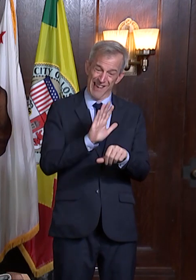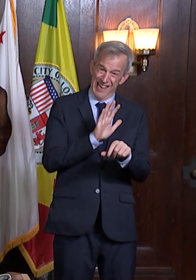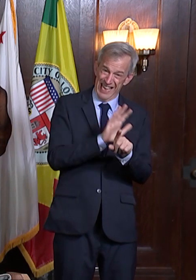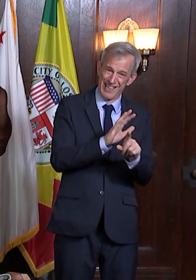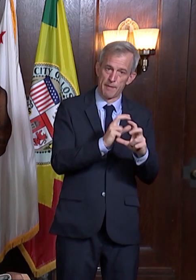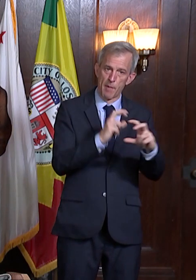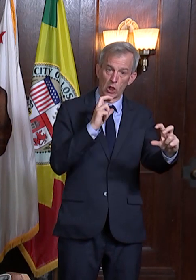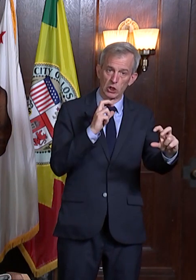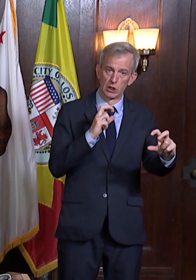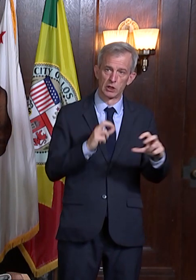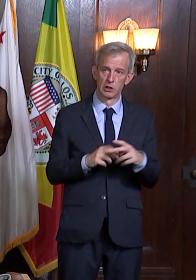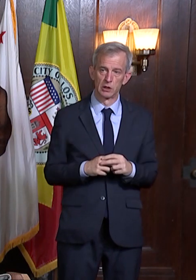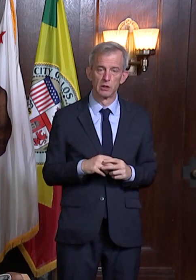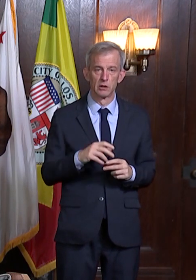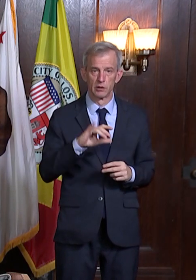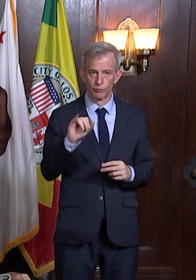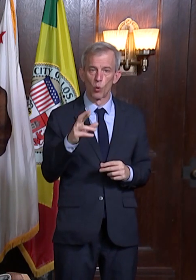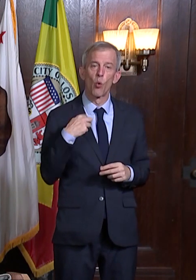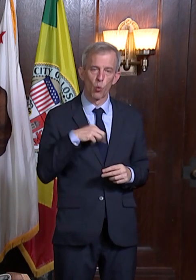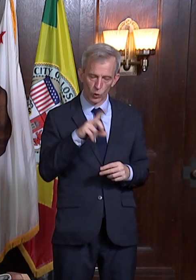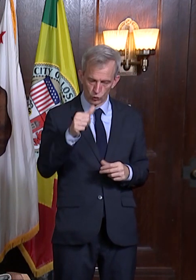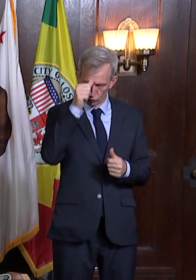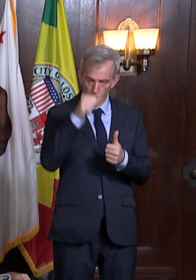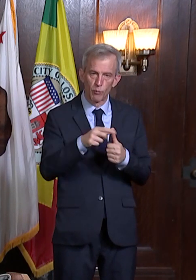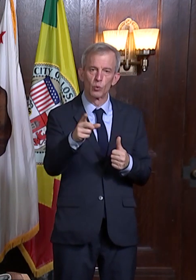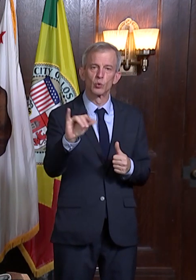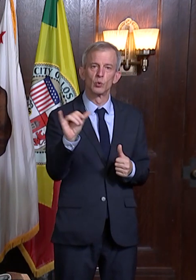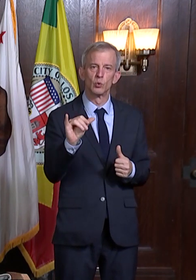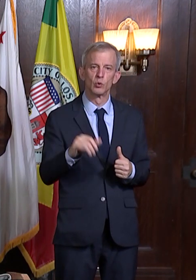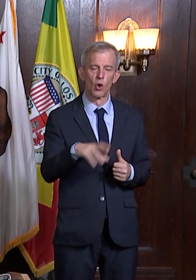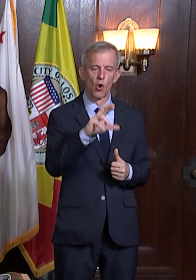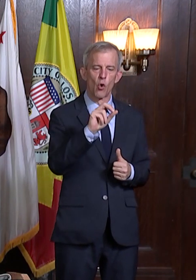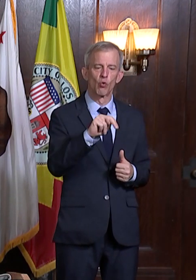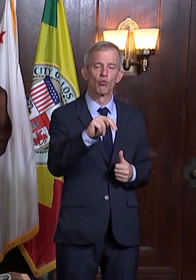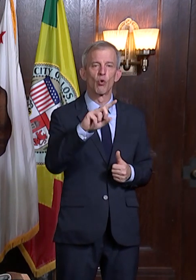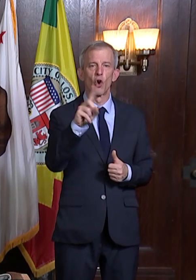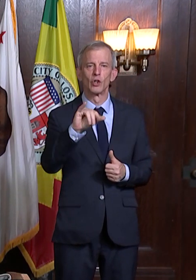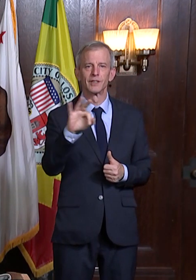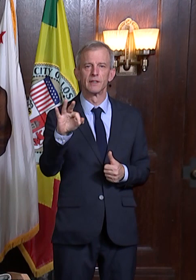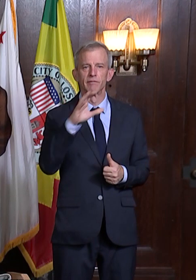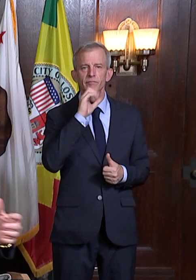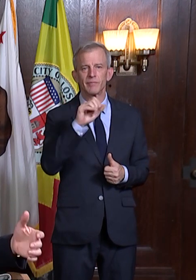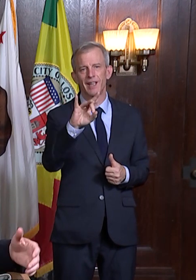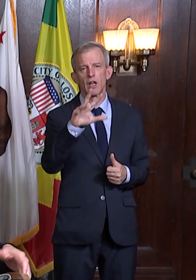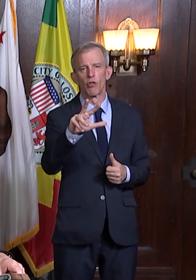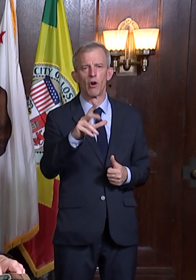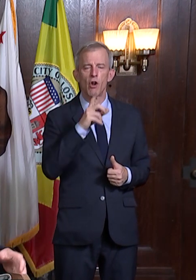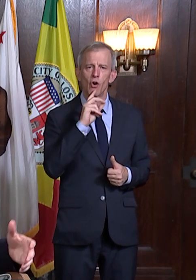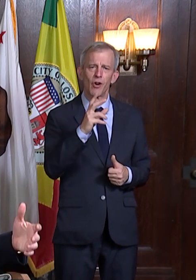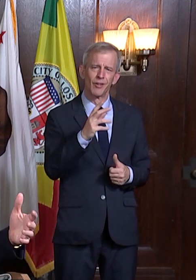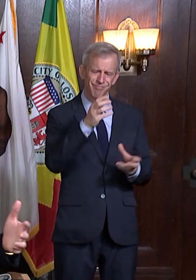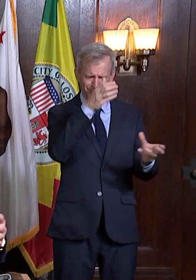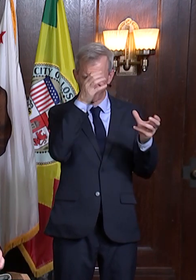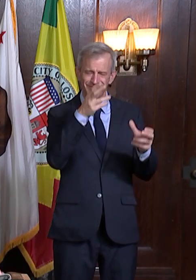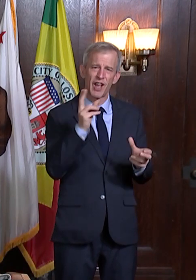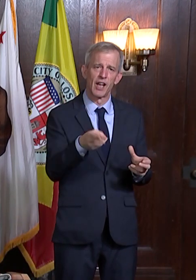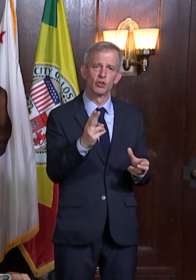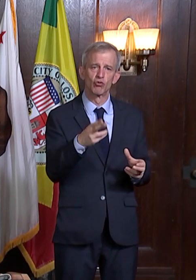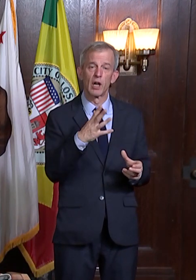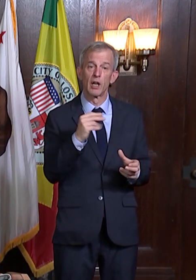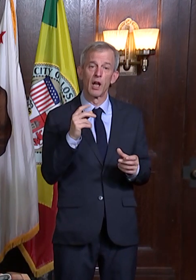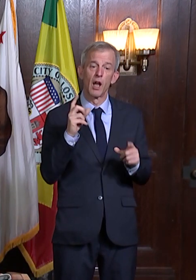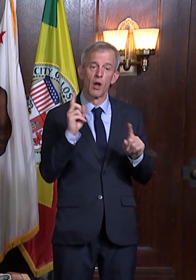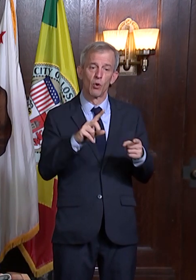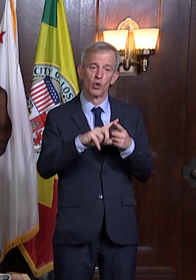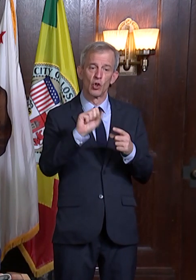drove. Jory, we remember you. Ron Ziff, 83, a history buff, a dedicated member of